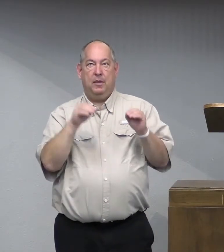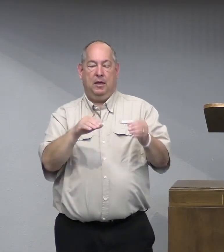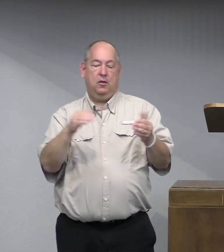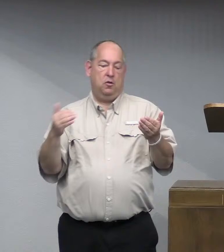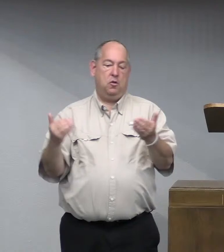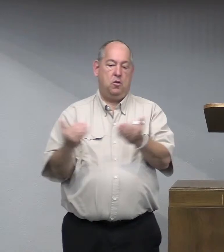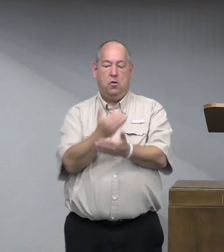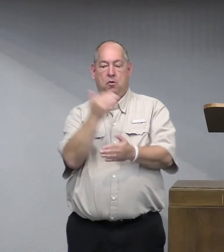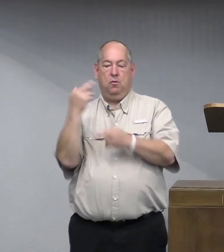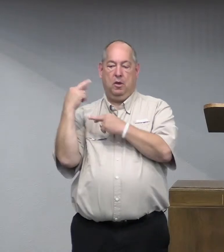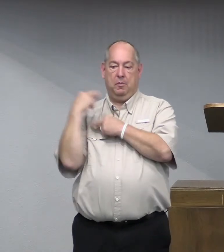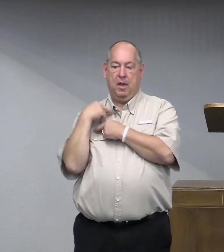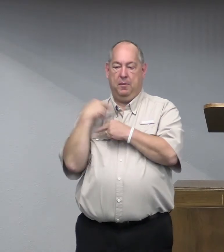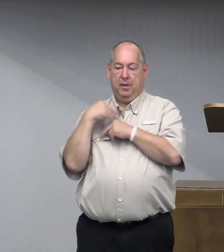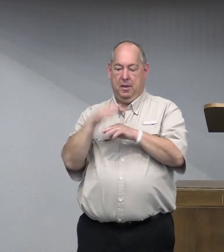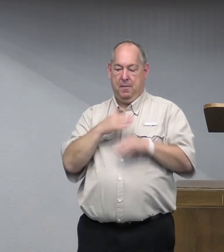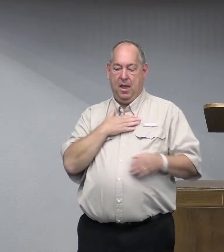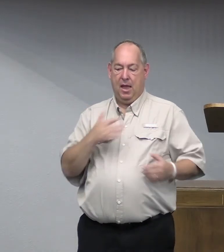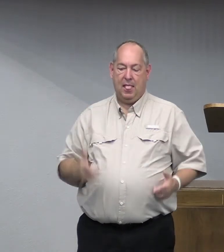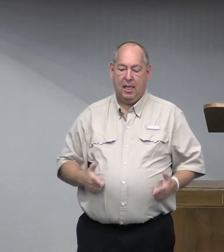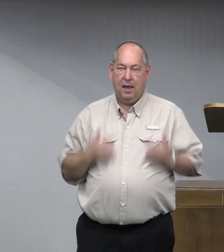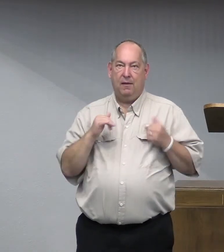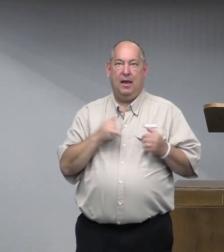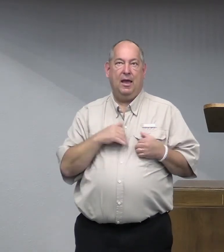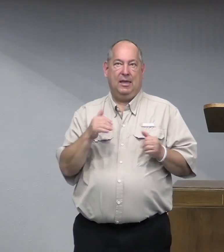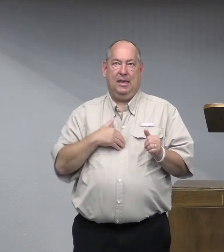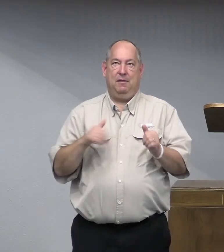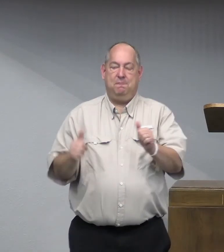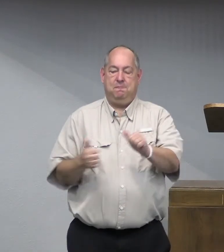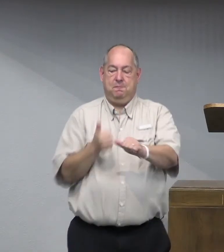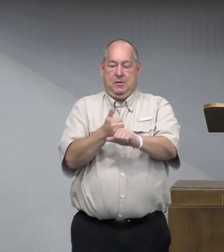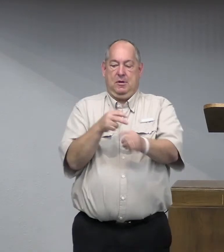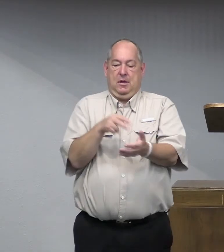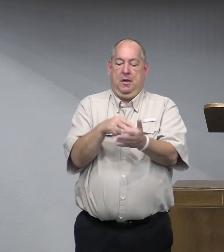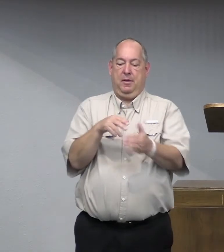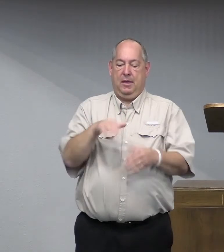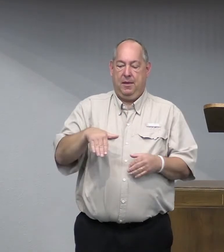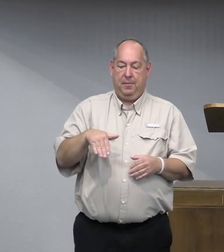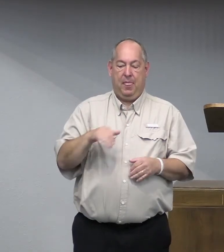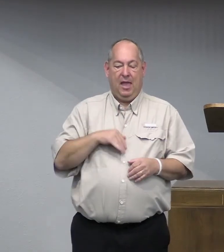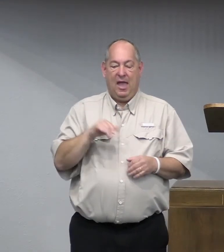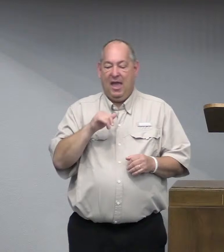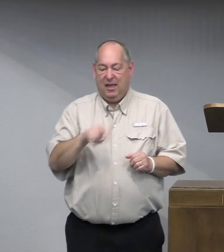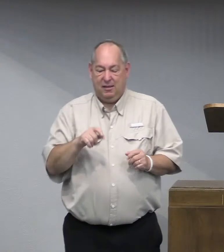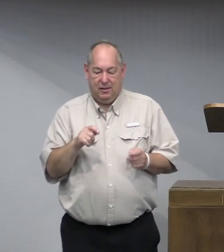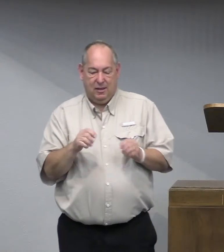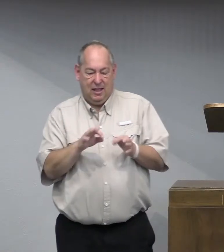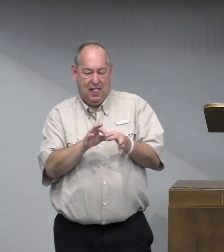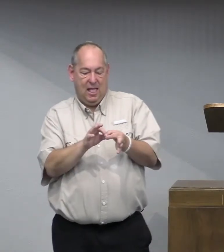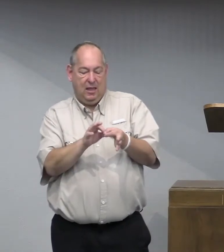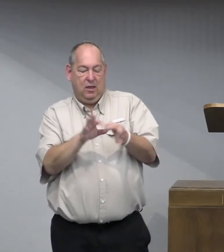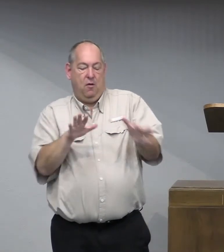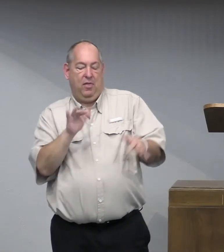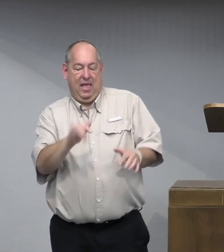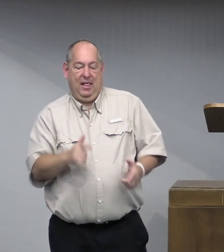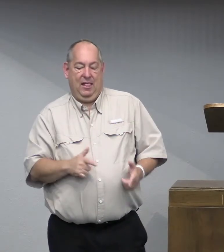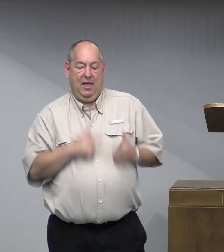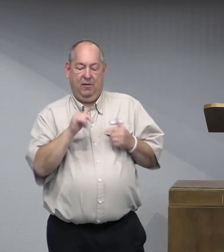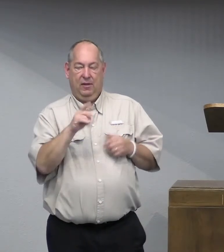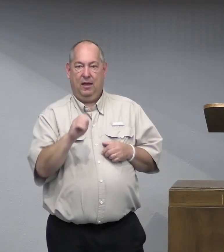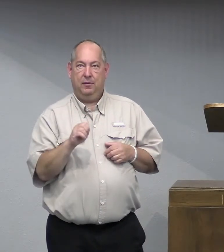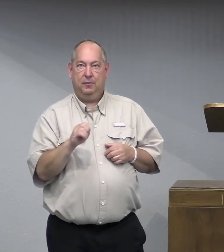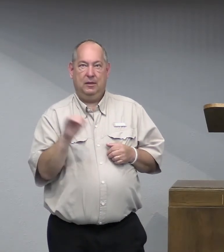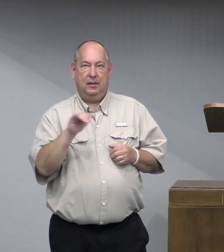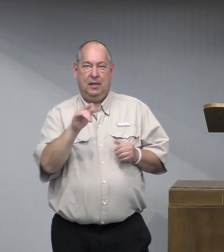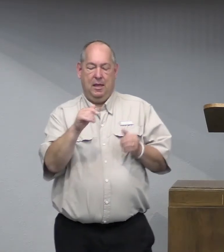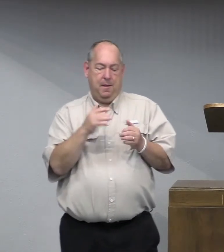new responsibilities in my life, and I hadn't stepped up yet. And in fact, I had to kind of let go of that lifestyle, even